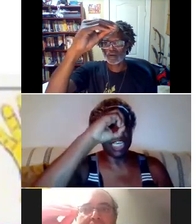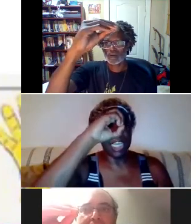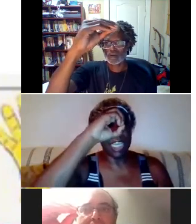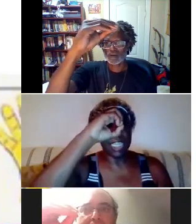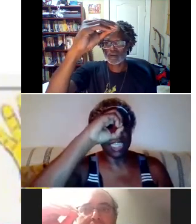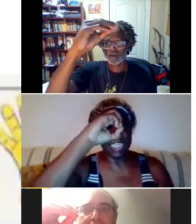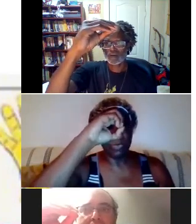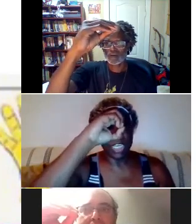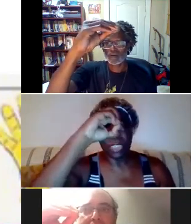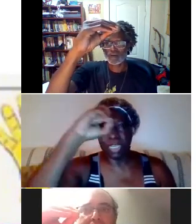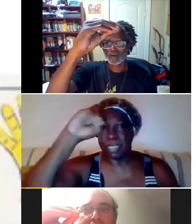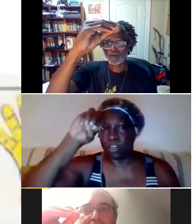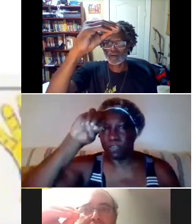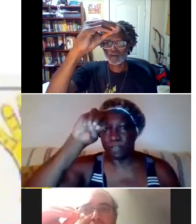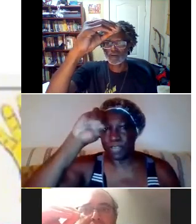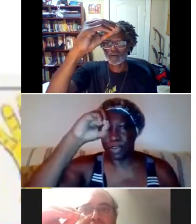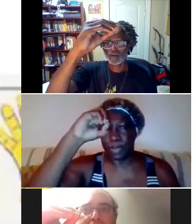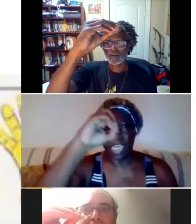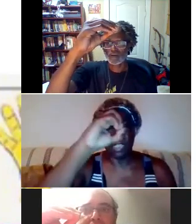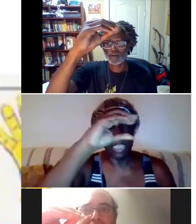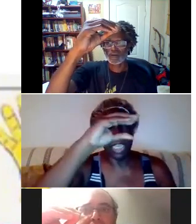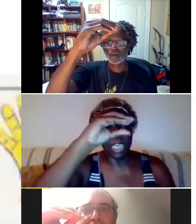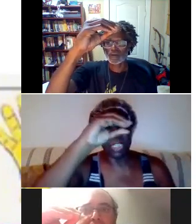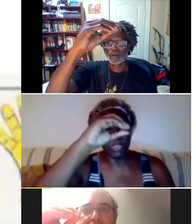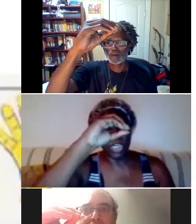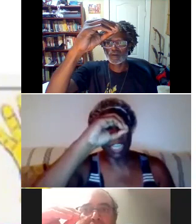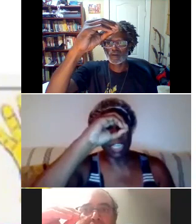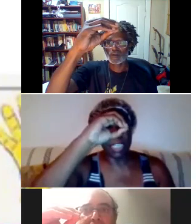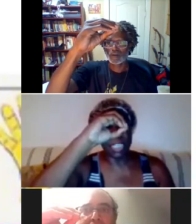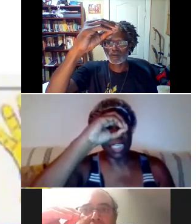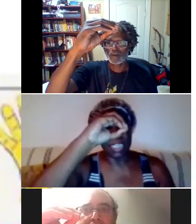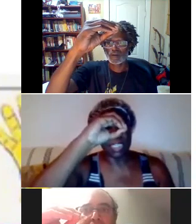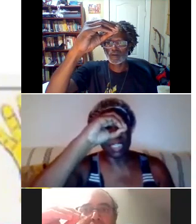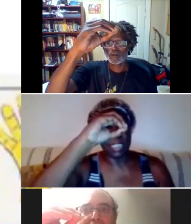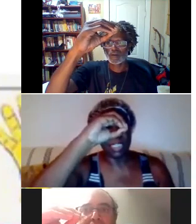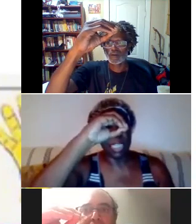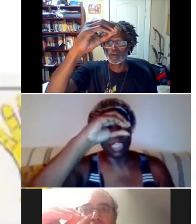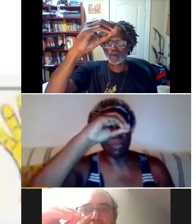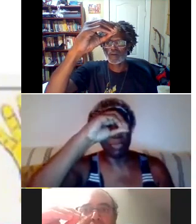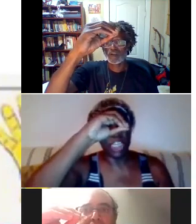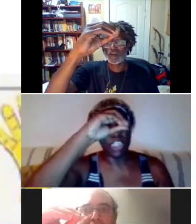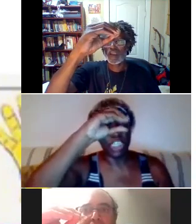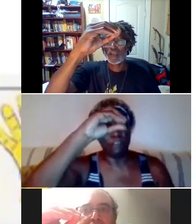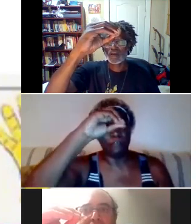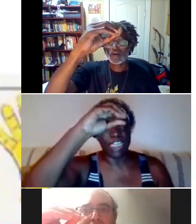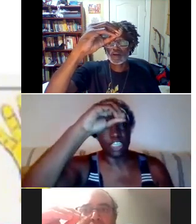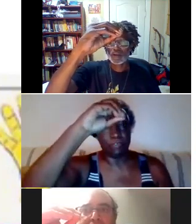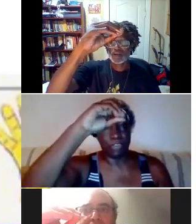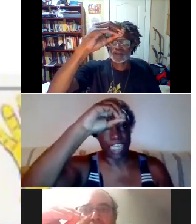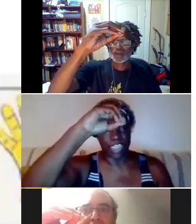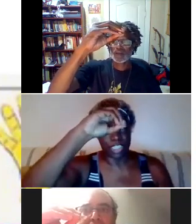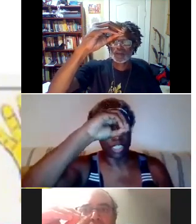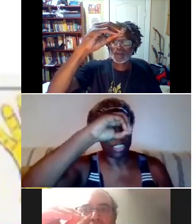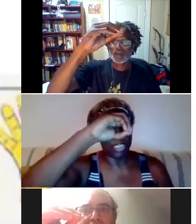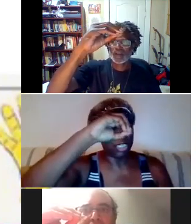It's not like this where your thumb is over your fingernails. It's more like this. Like oval. You're touching your flesh to